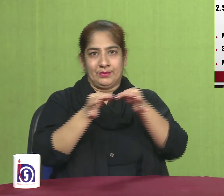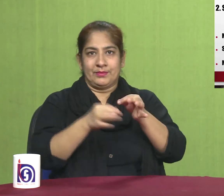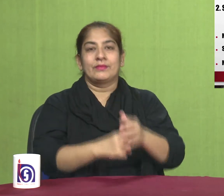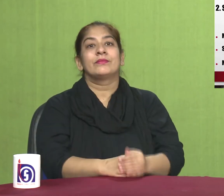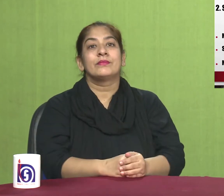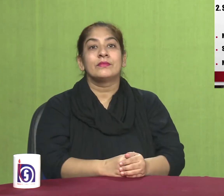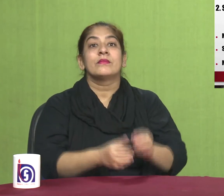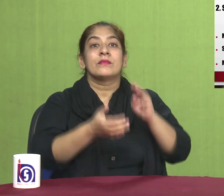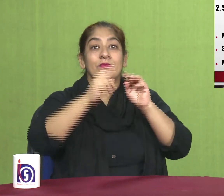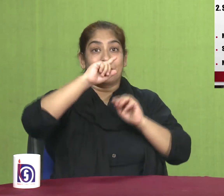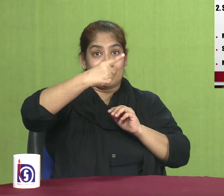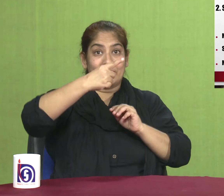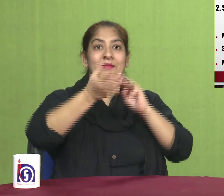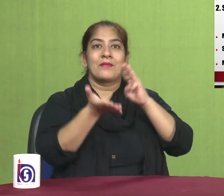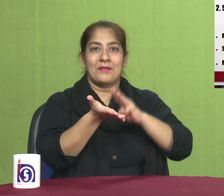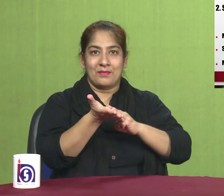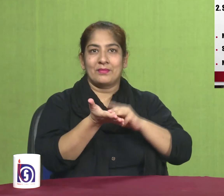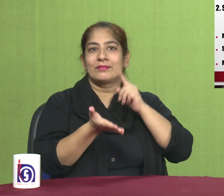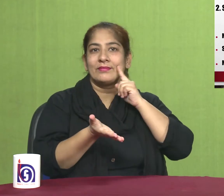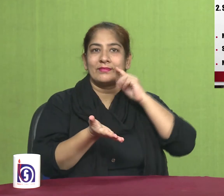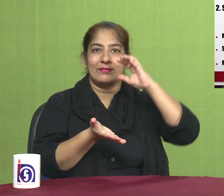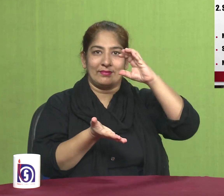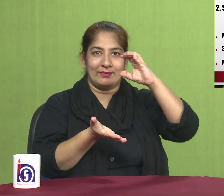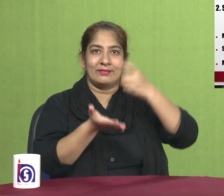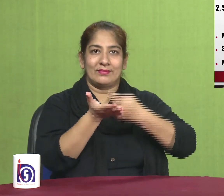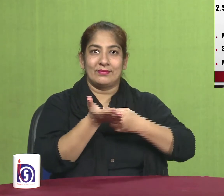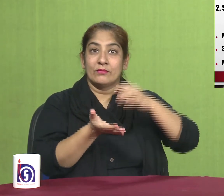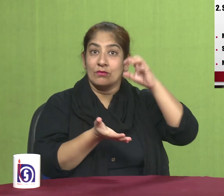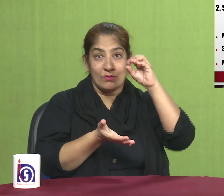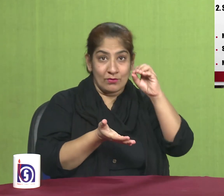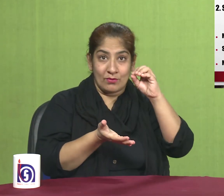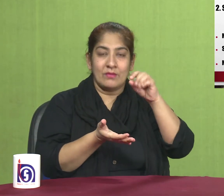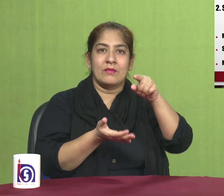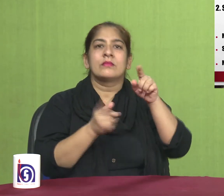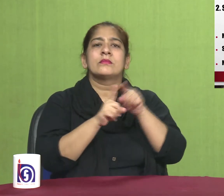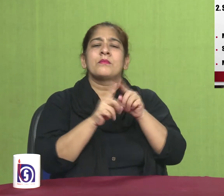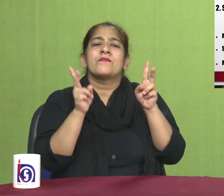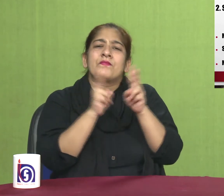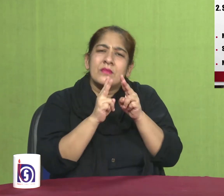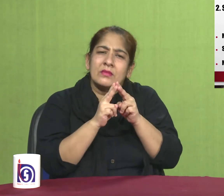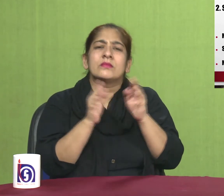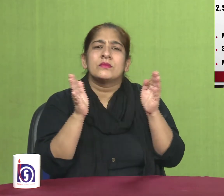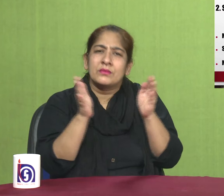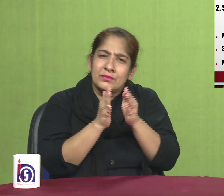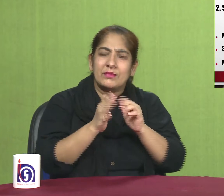this, there are different features which I would be explaining. The first one is micro service